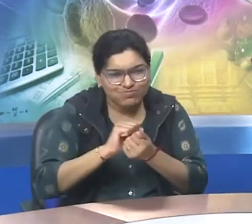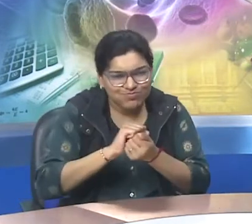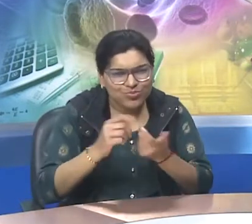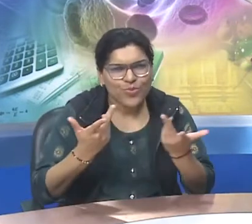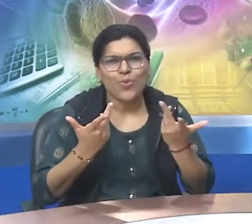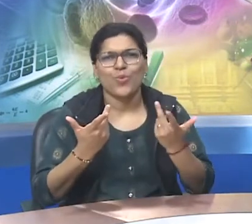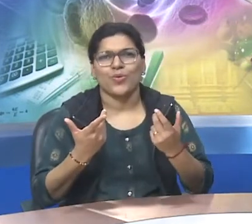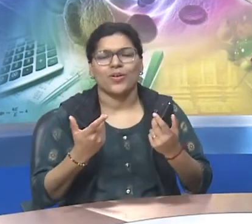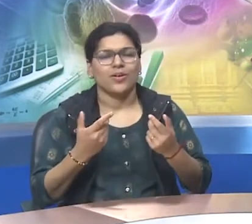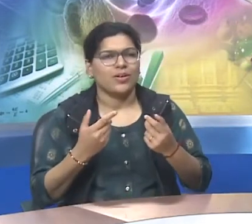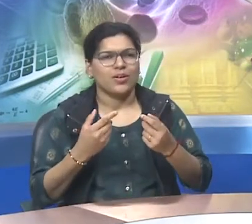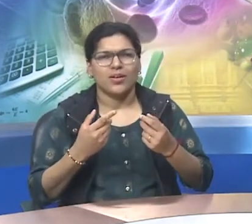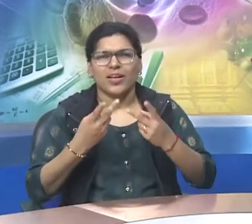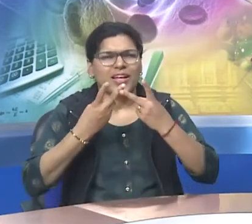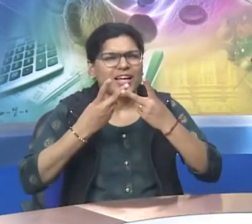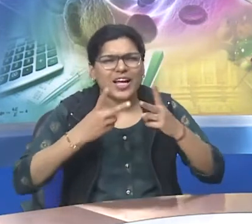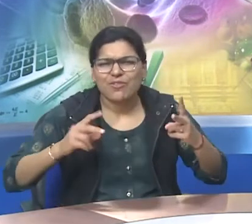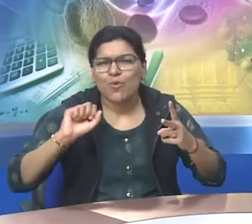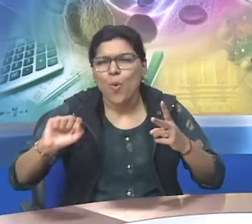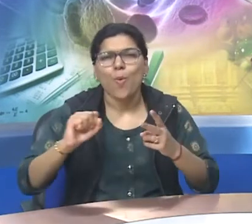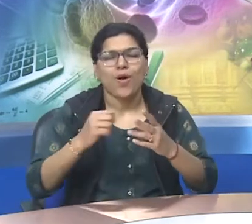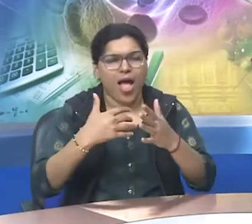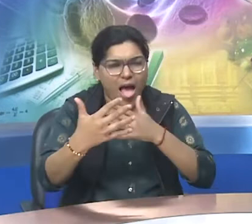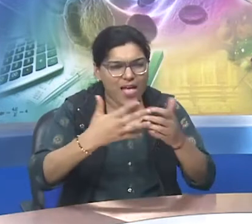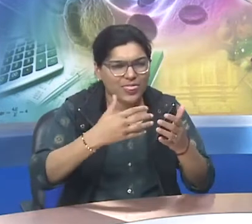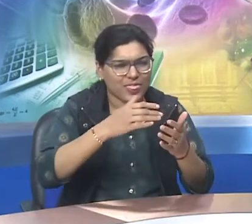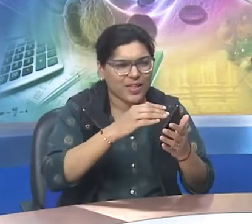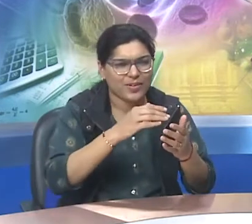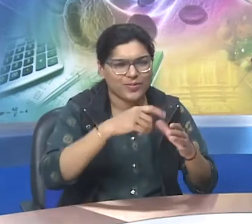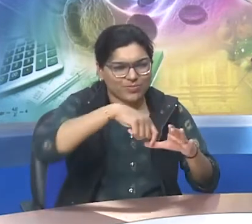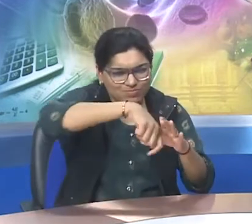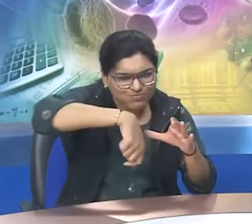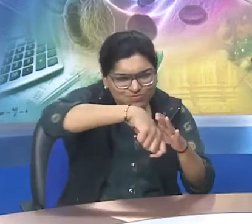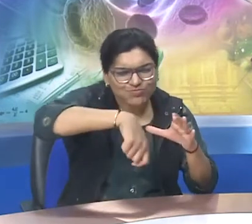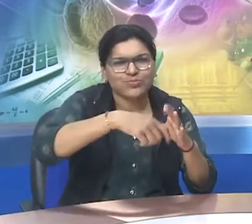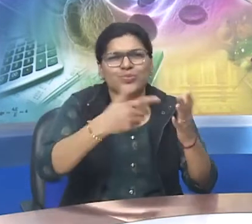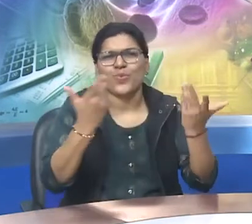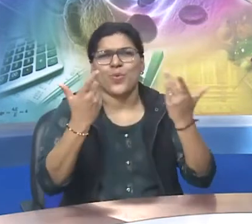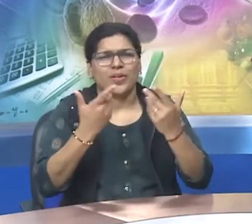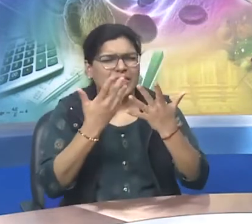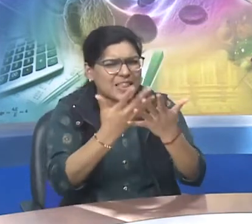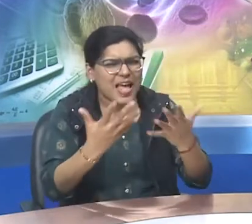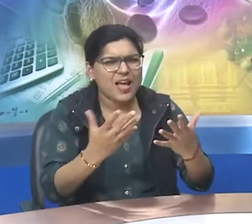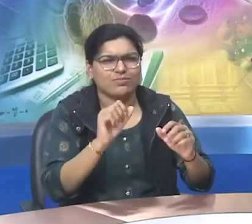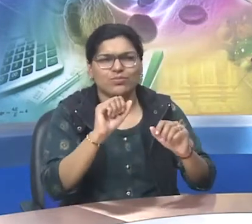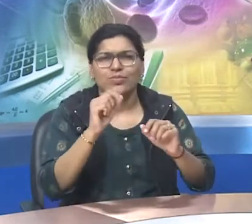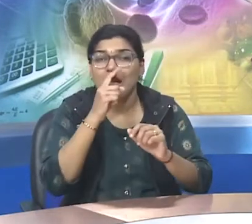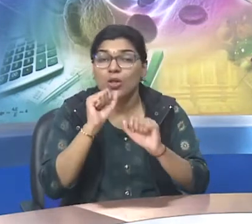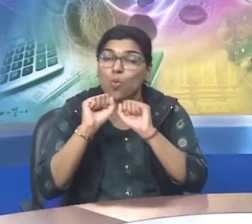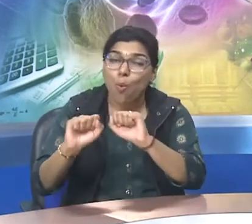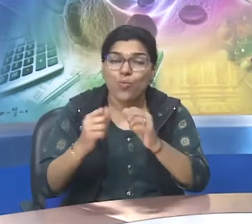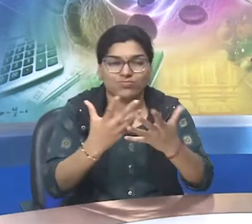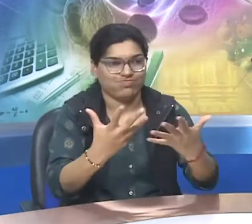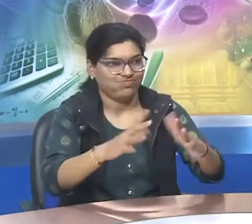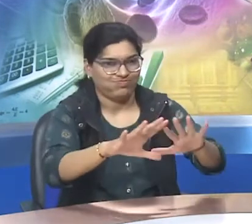source of her happiness. And in the house, she can see so many things